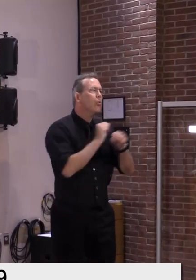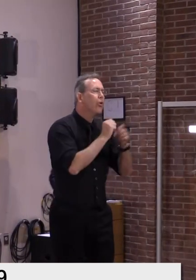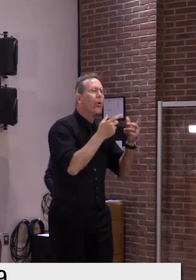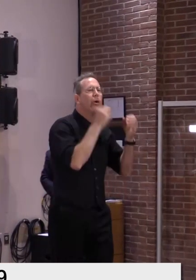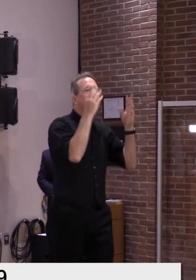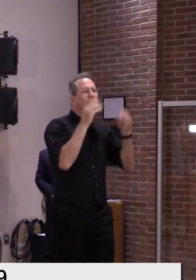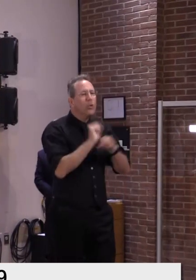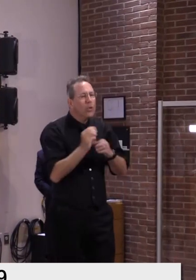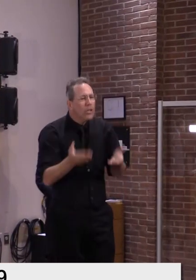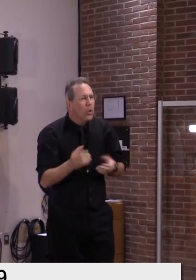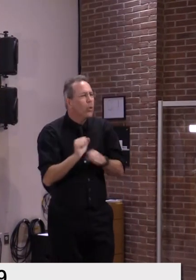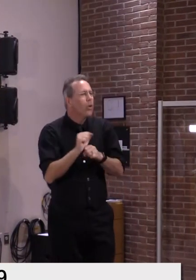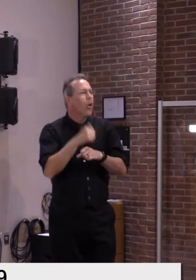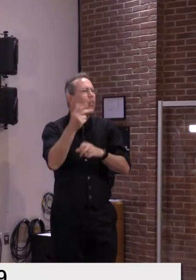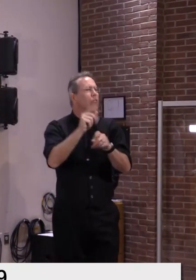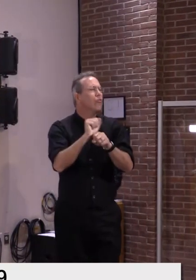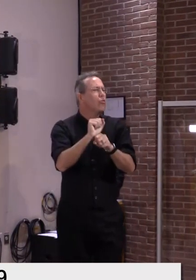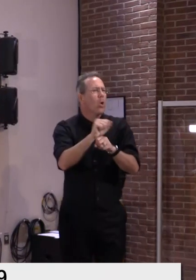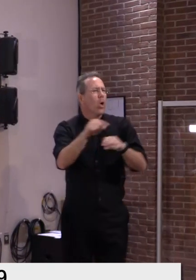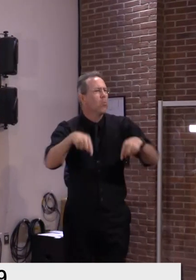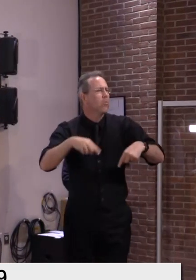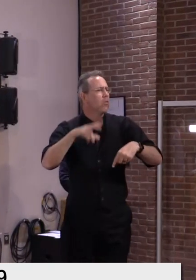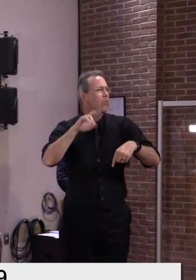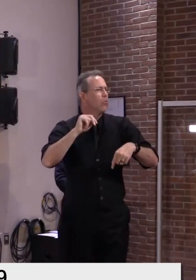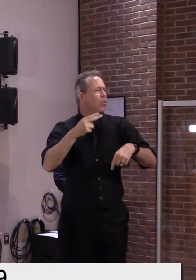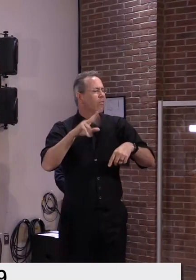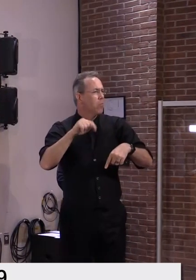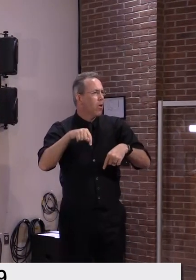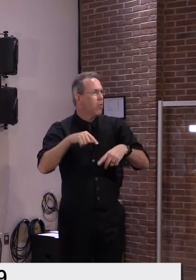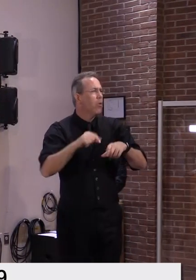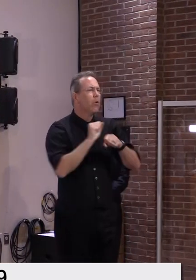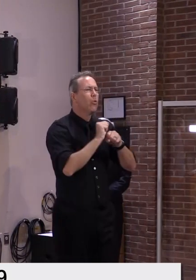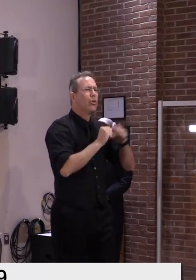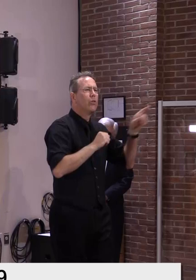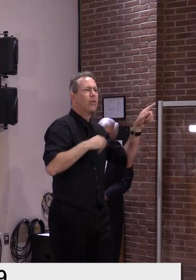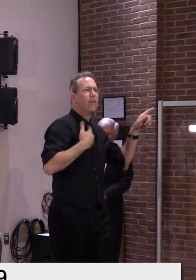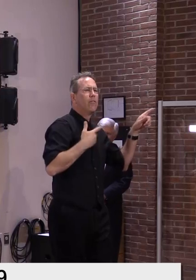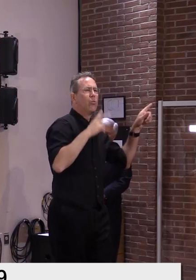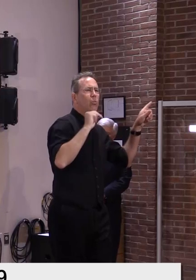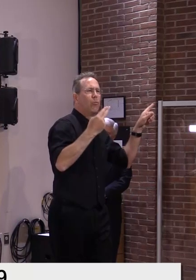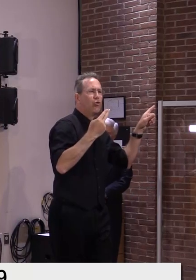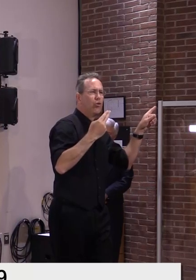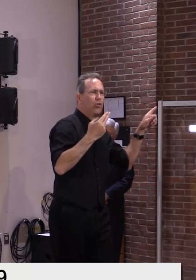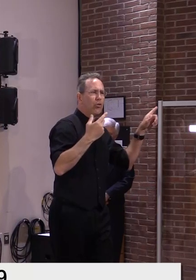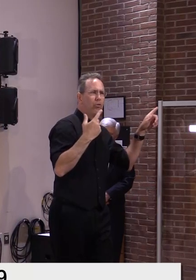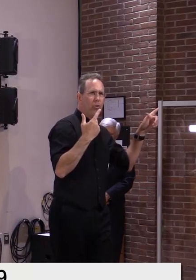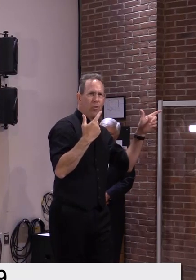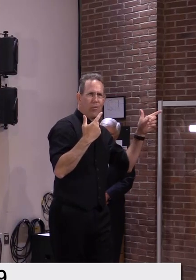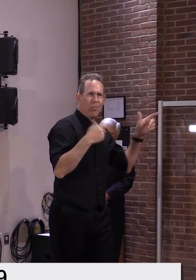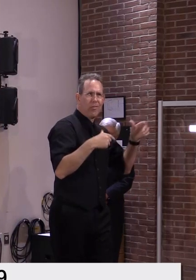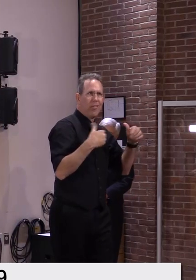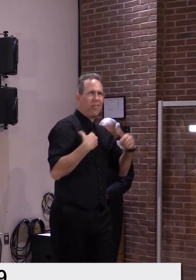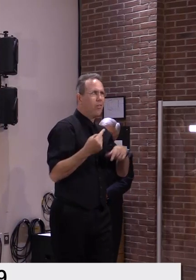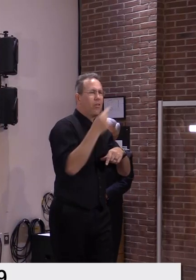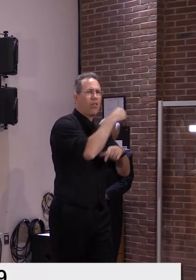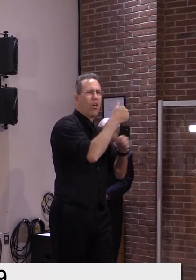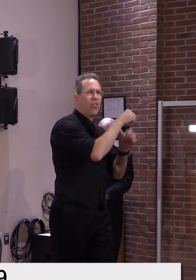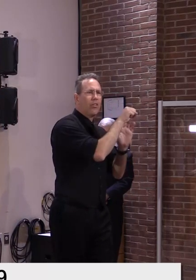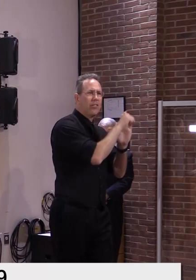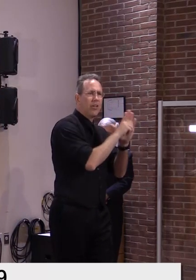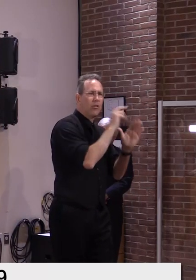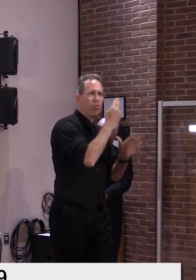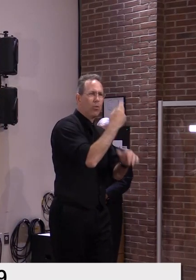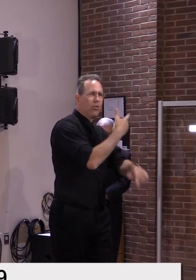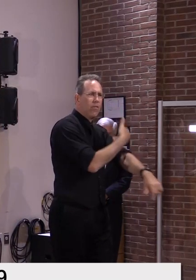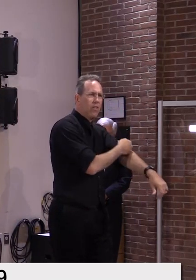How confident are you that those vaccinations are getting reported to you and are reflected in the, you know, in the dashboard that says